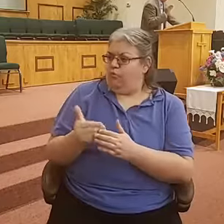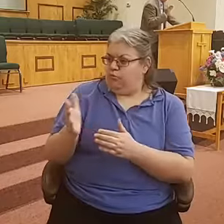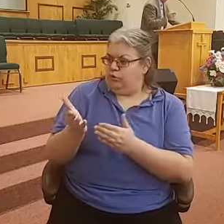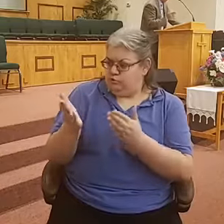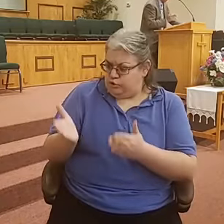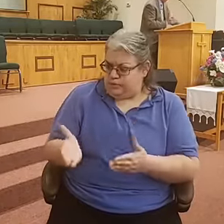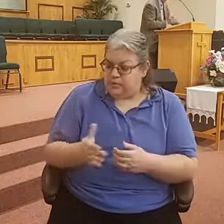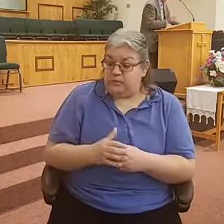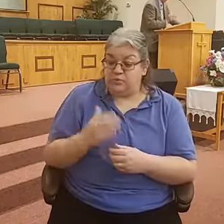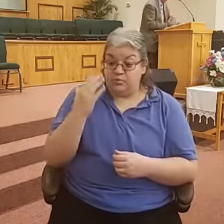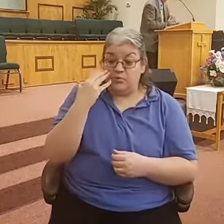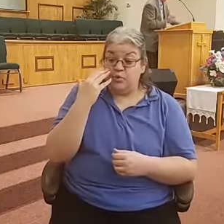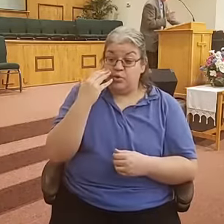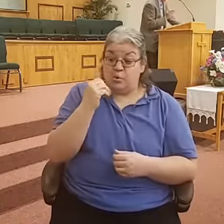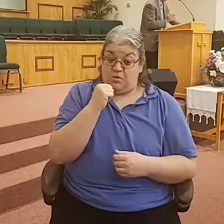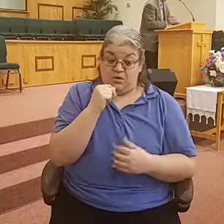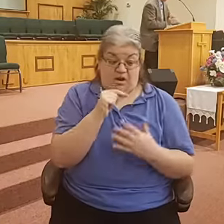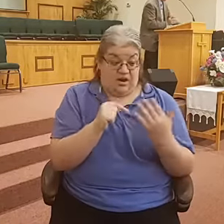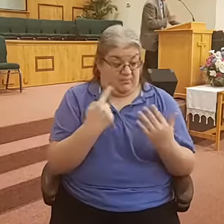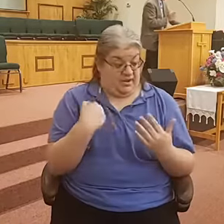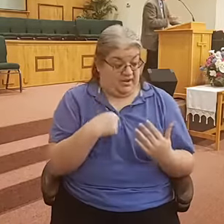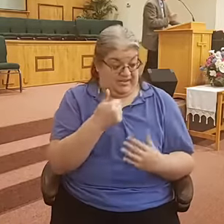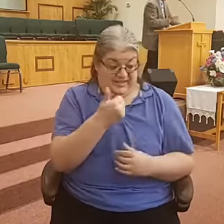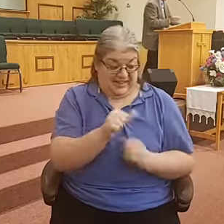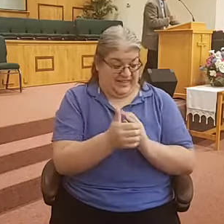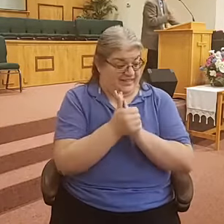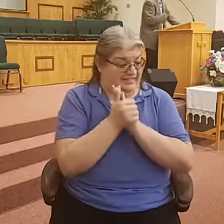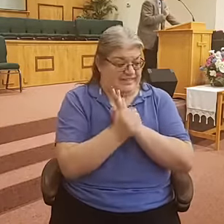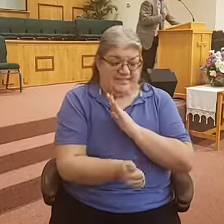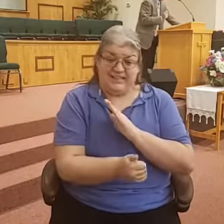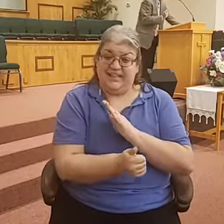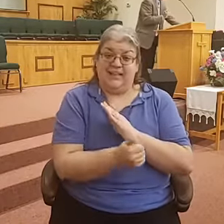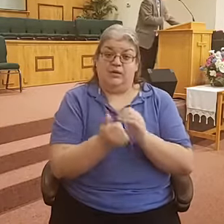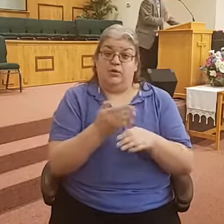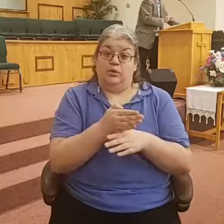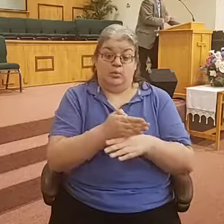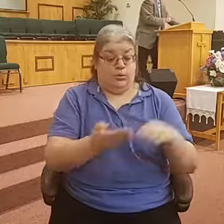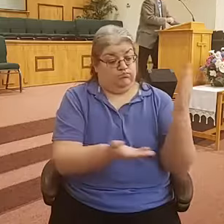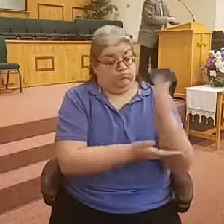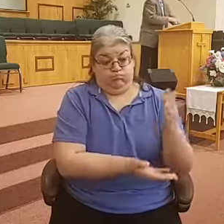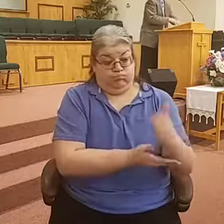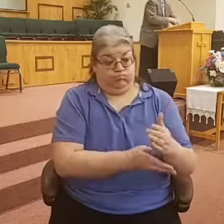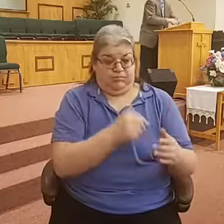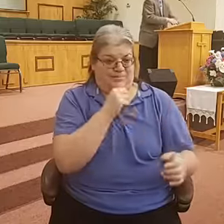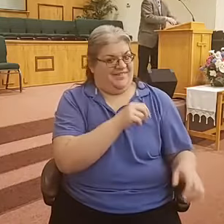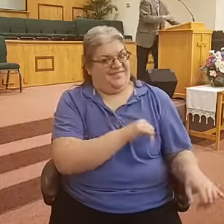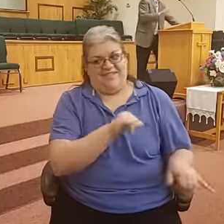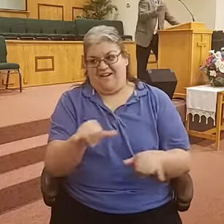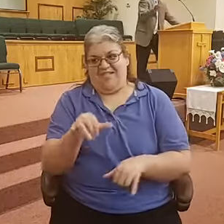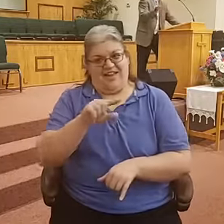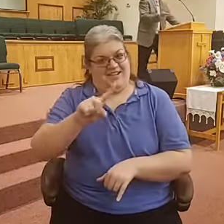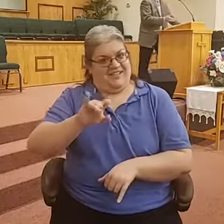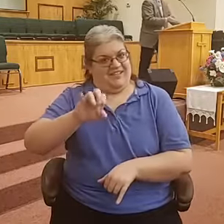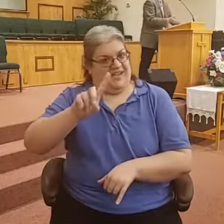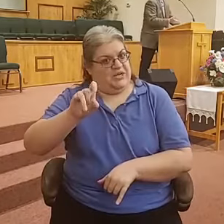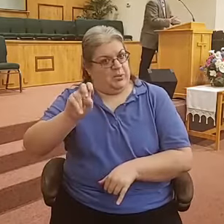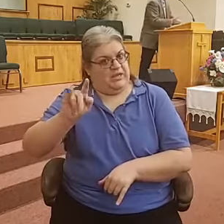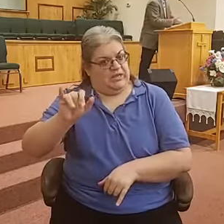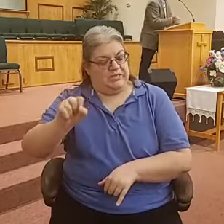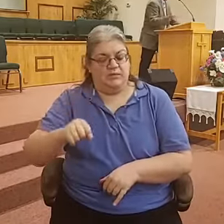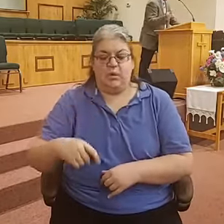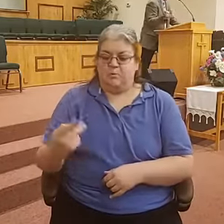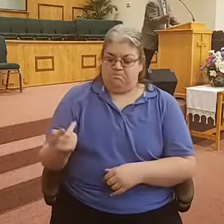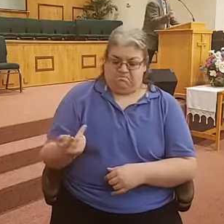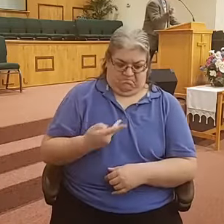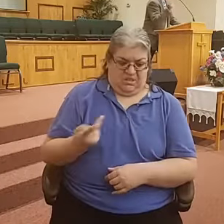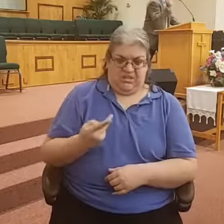that there is not among us any that can skill to hew timber like unto the Sidonians. So we move on. They made an agreement,